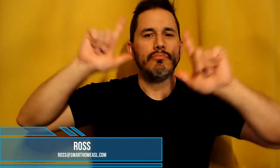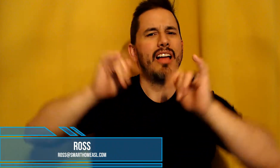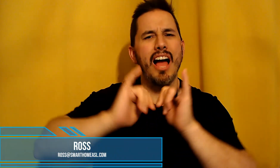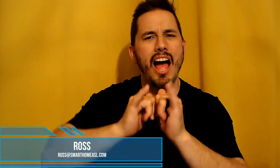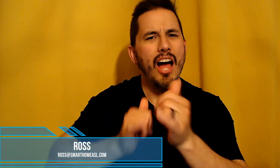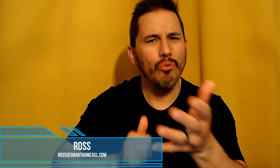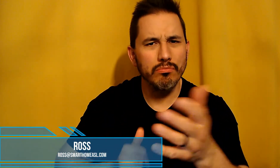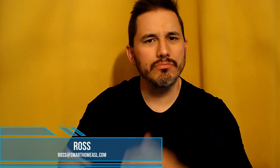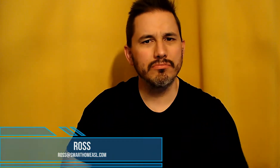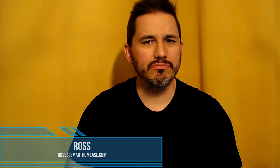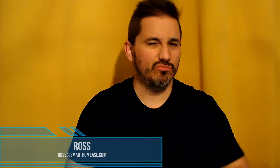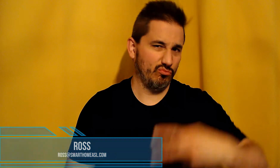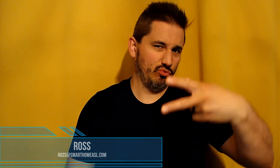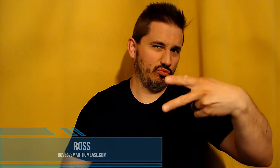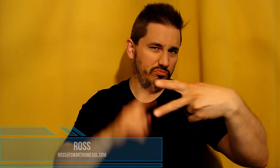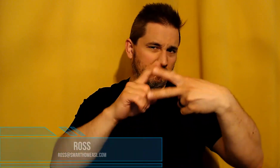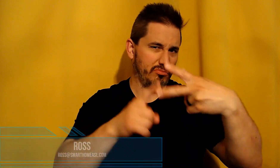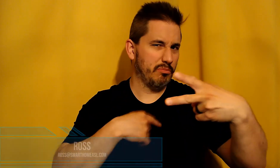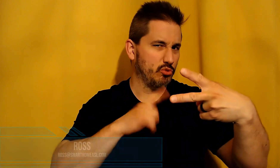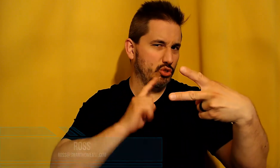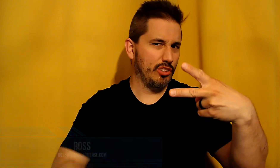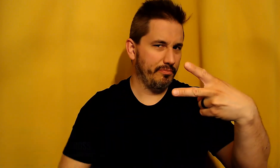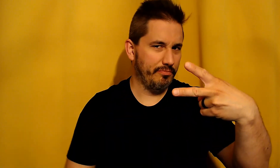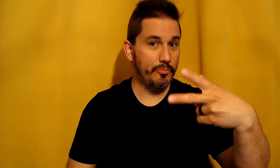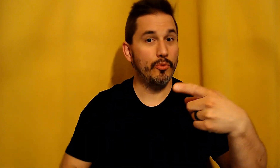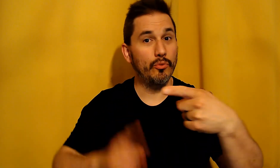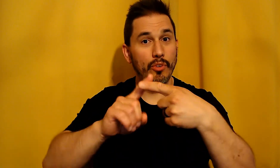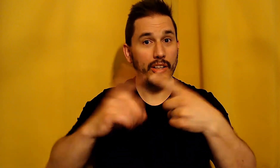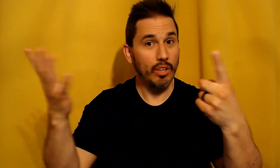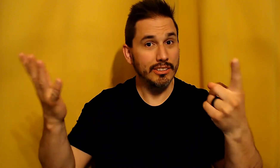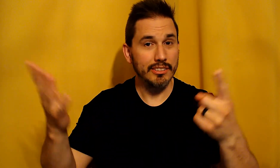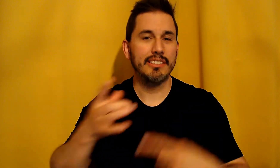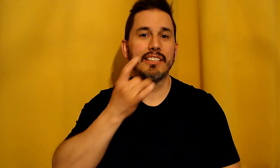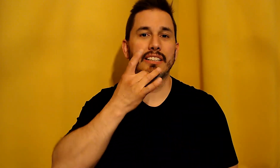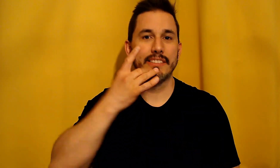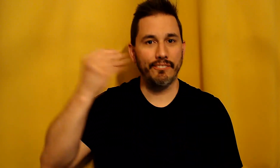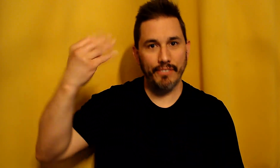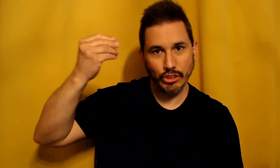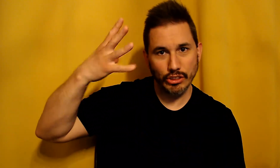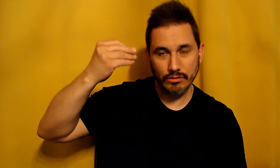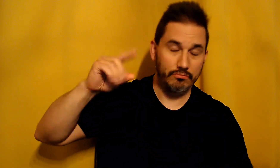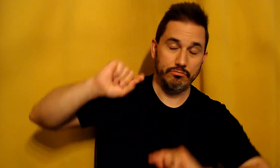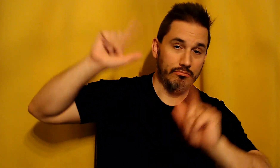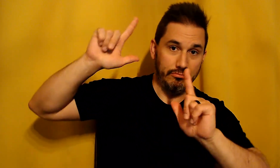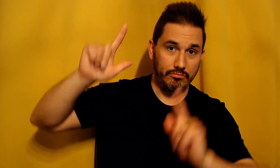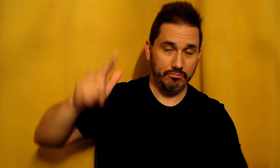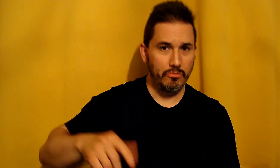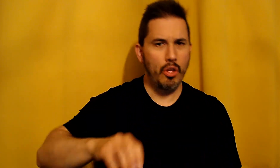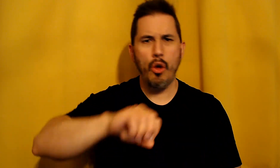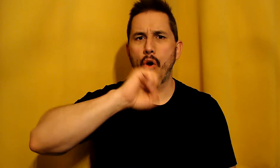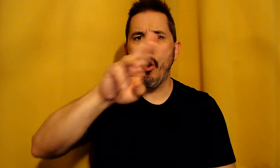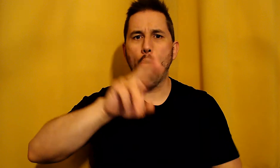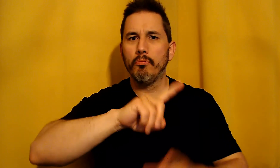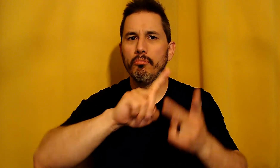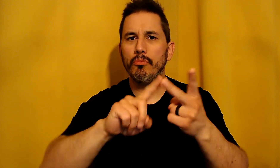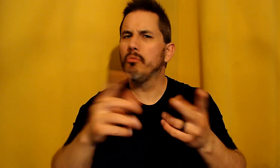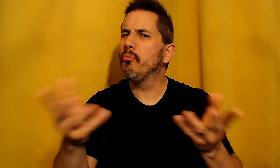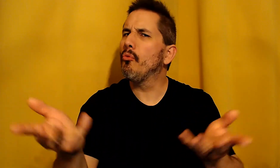morning? Usually it's by two different ways, right? Firstly, it'll be lights flashing that'll wake you up, or what's